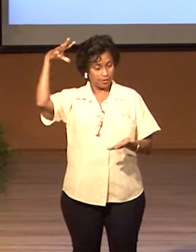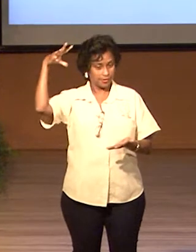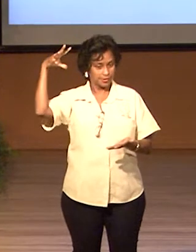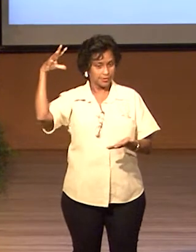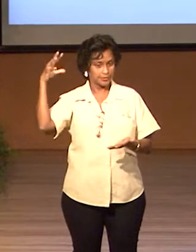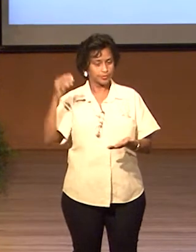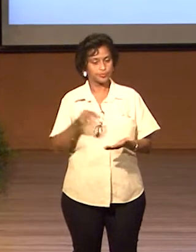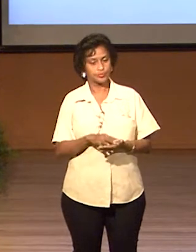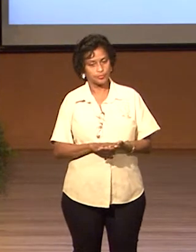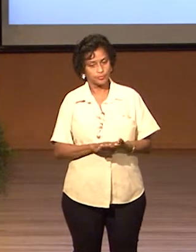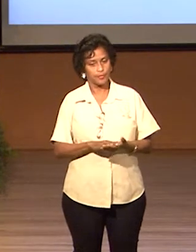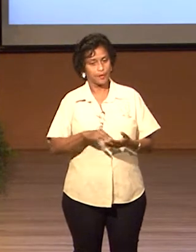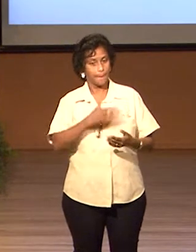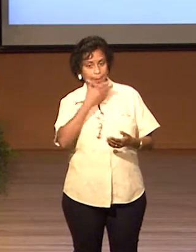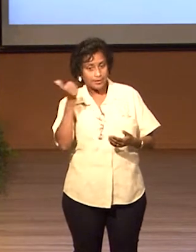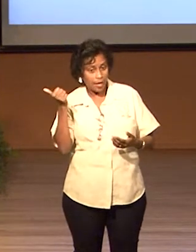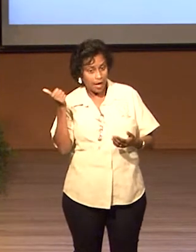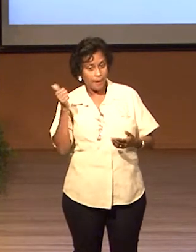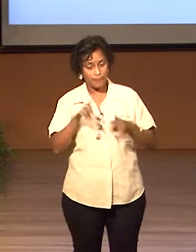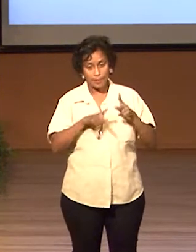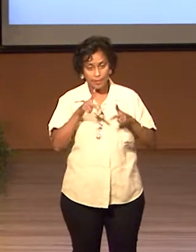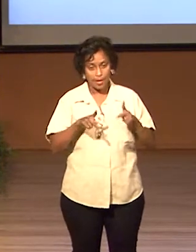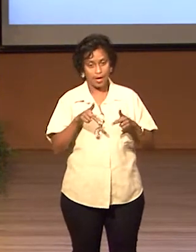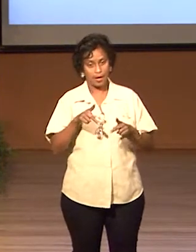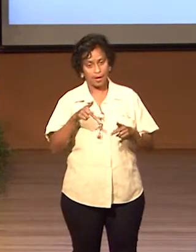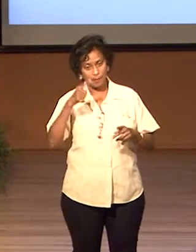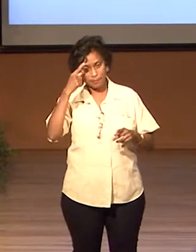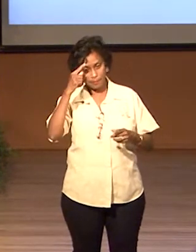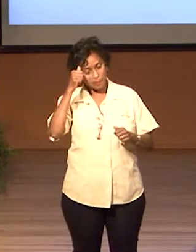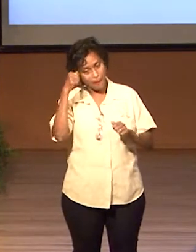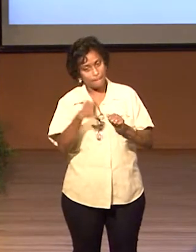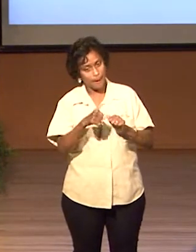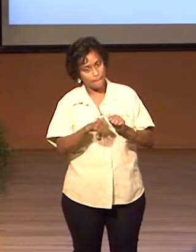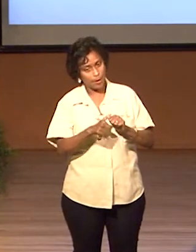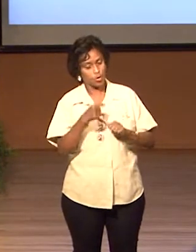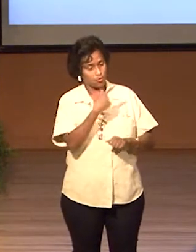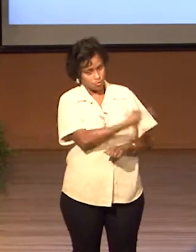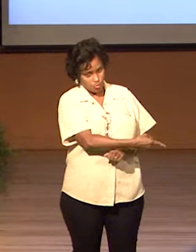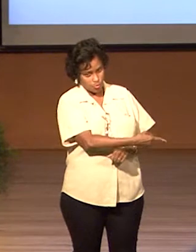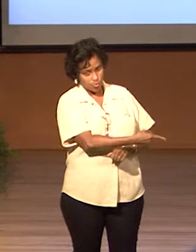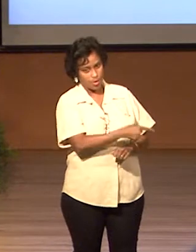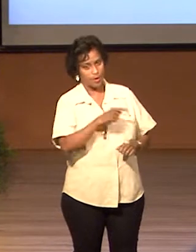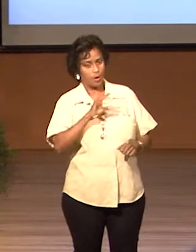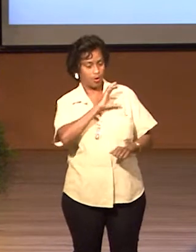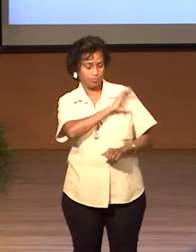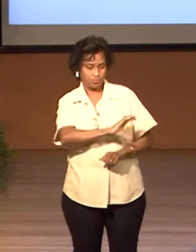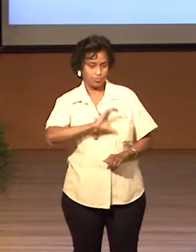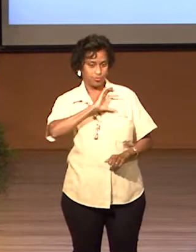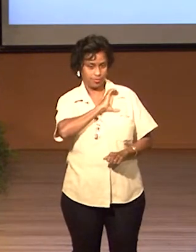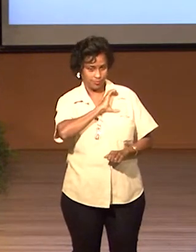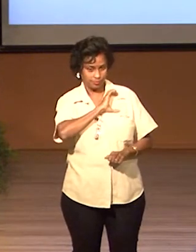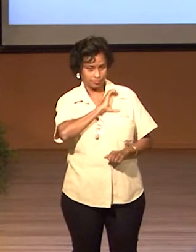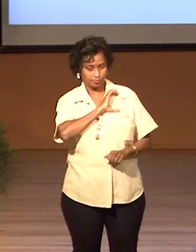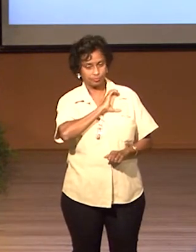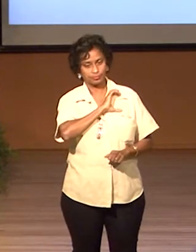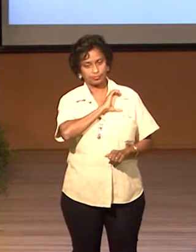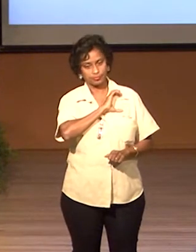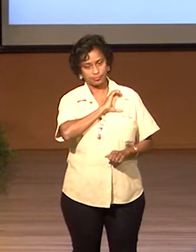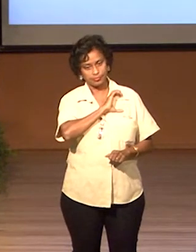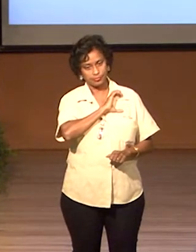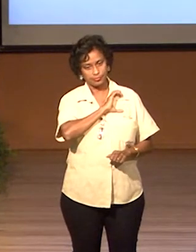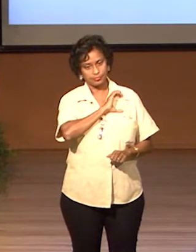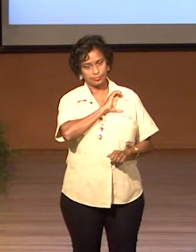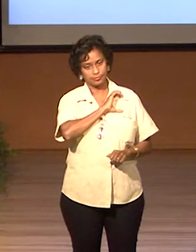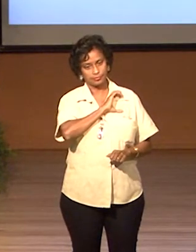is one of the local synonyms for death. And in the chorus, he says, when Basil comes, it doesn't take money, bribe,